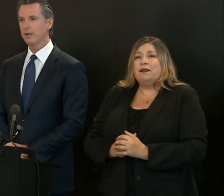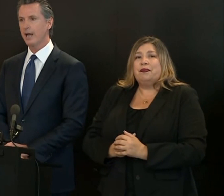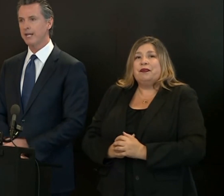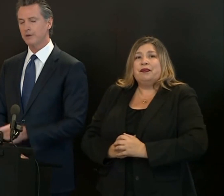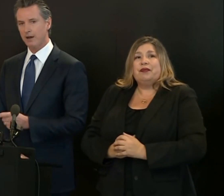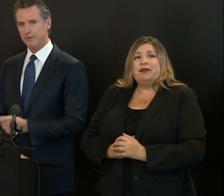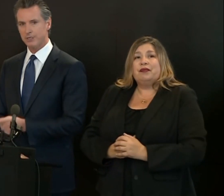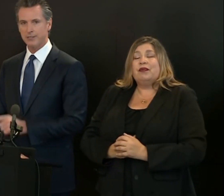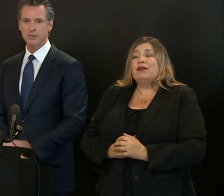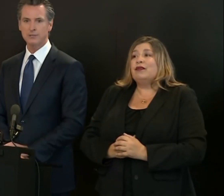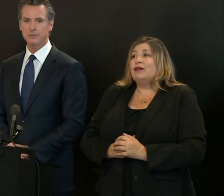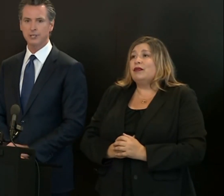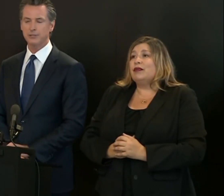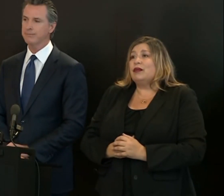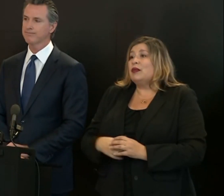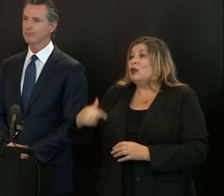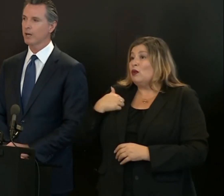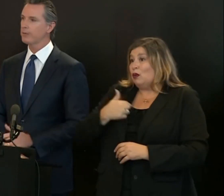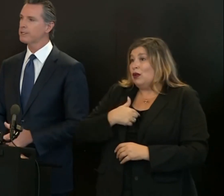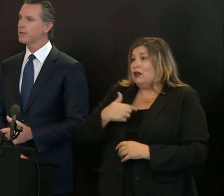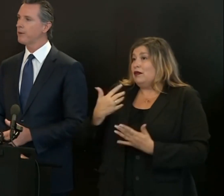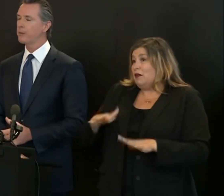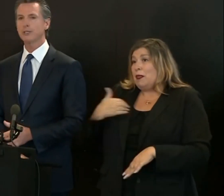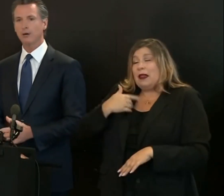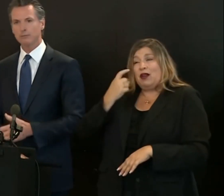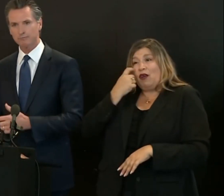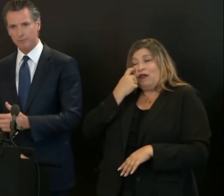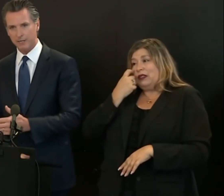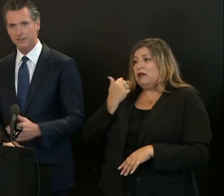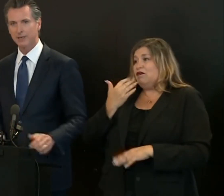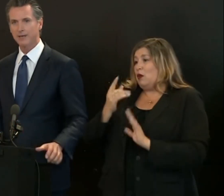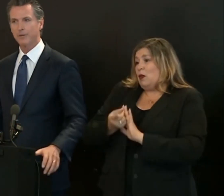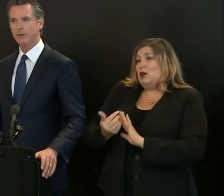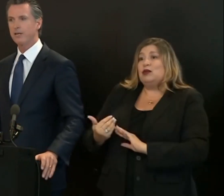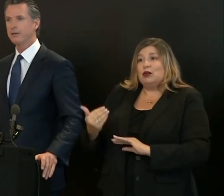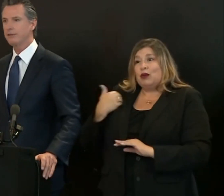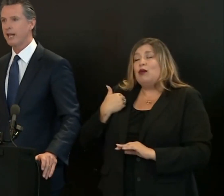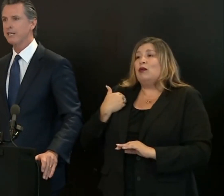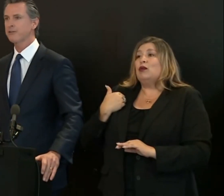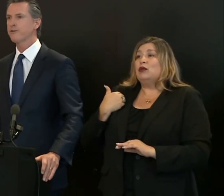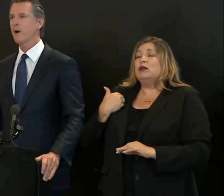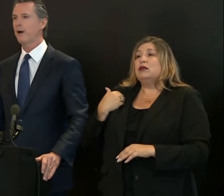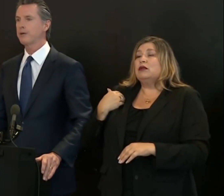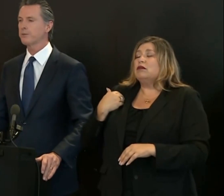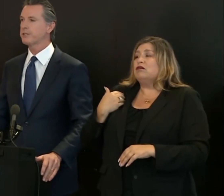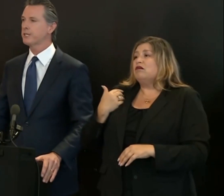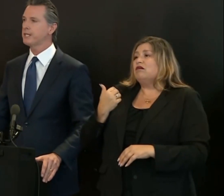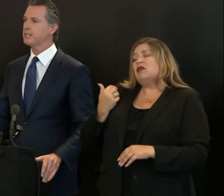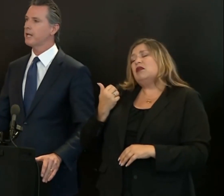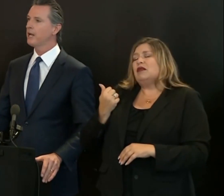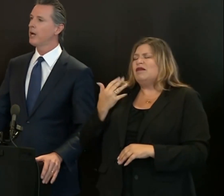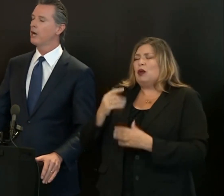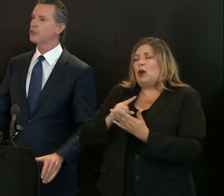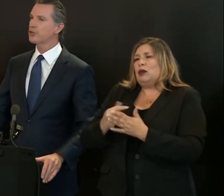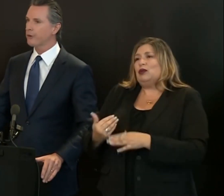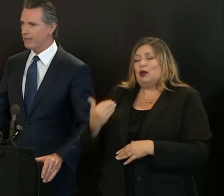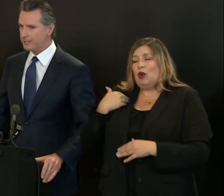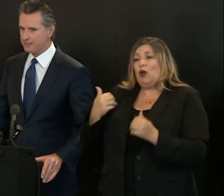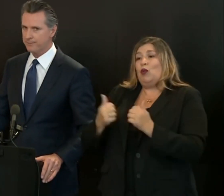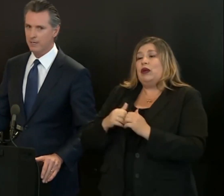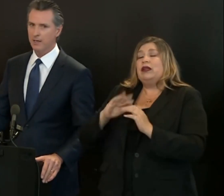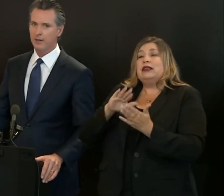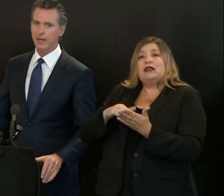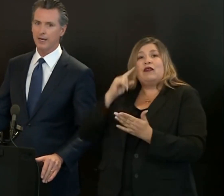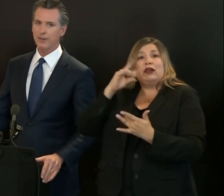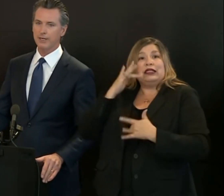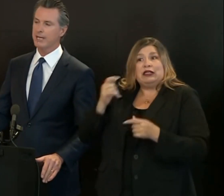We had conversations just, I don't want to say moments ago, but within the last few hours with CDC assuring